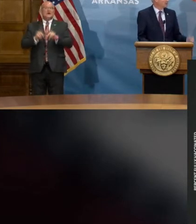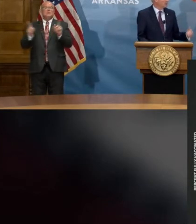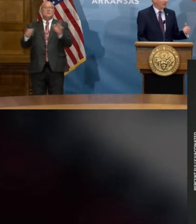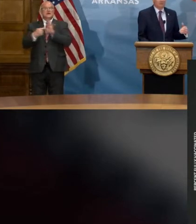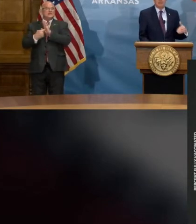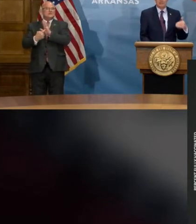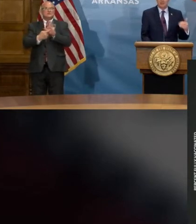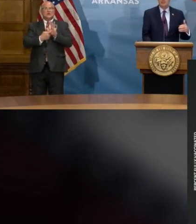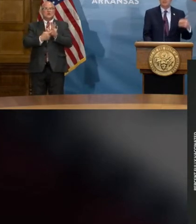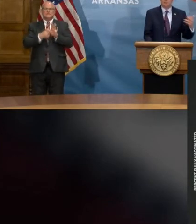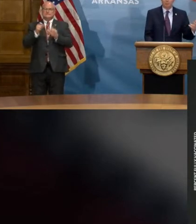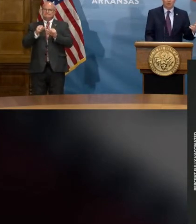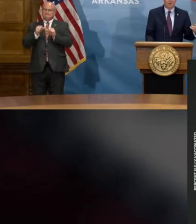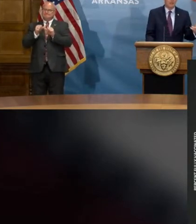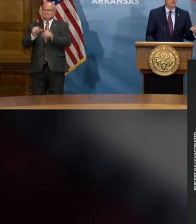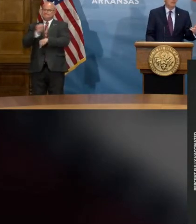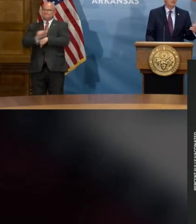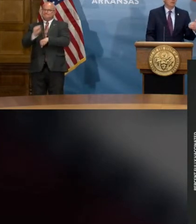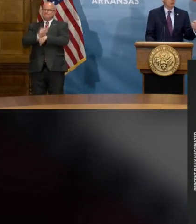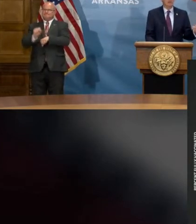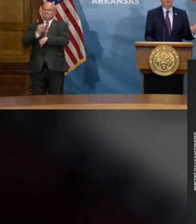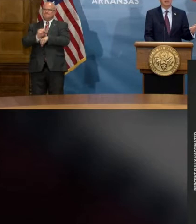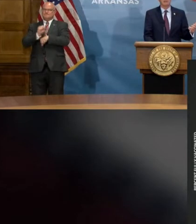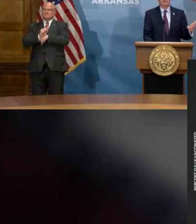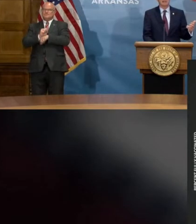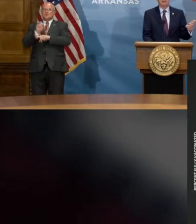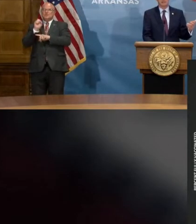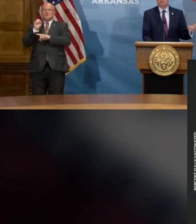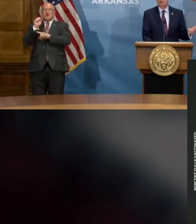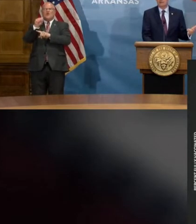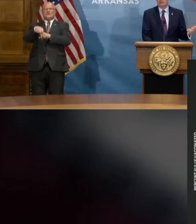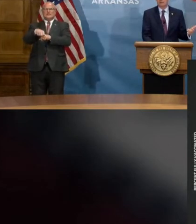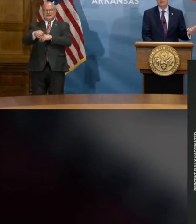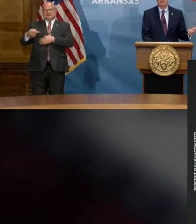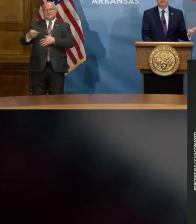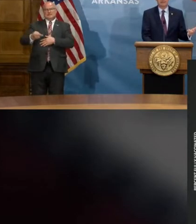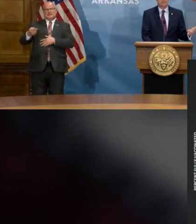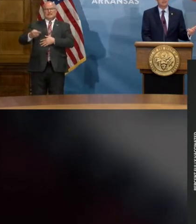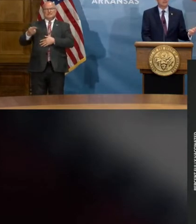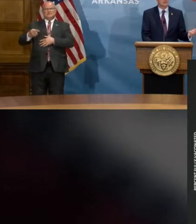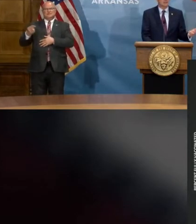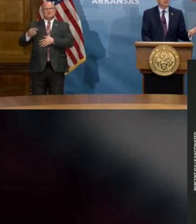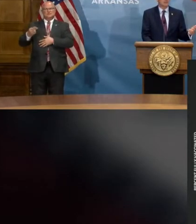it shows that we have to continue to work to overcome a historic